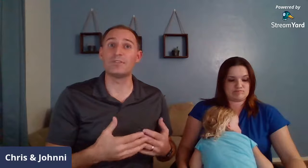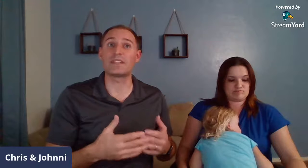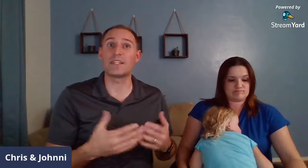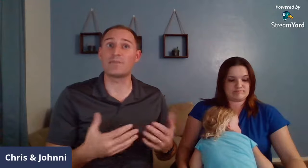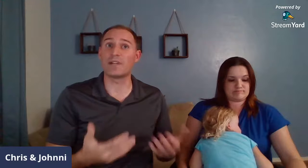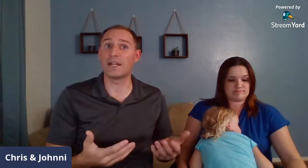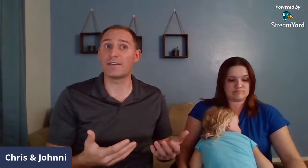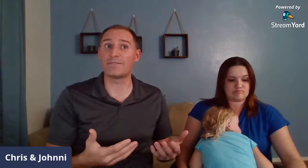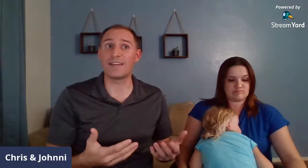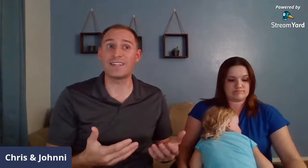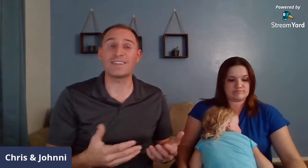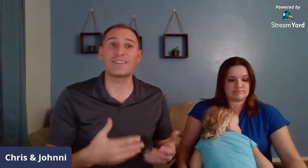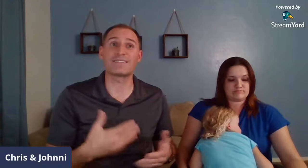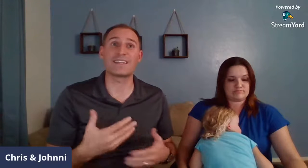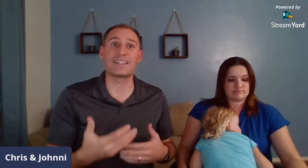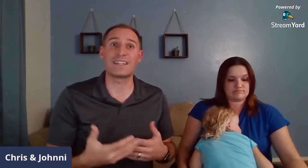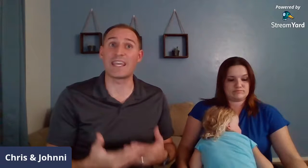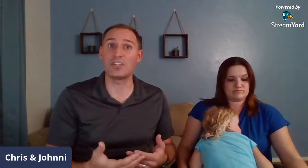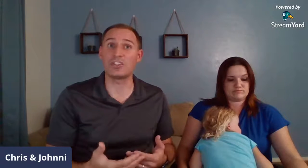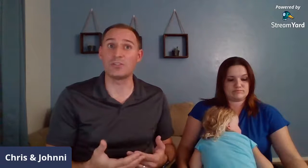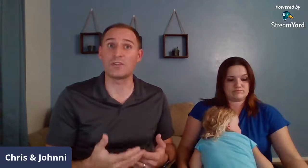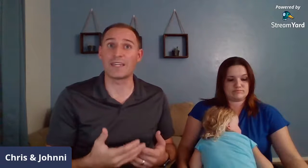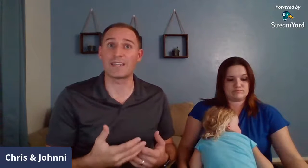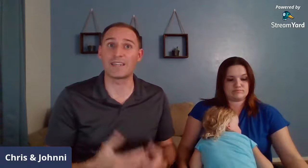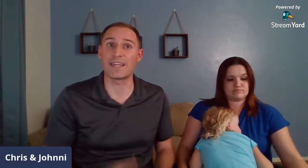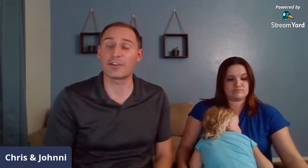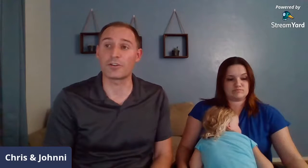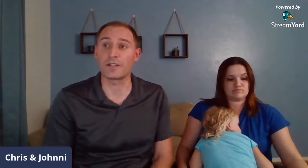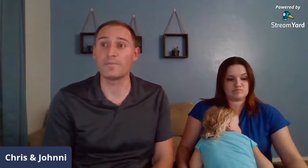and keep finding things that engage you in that learning.